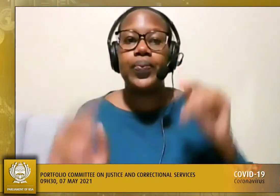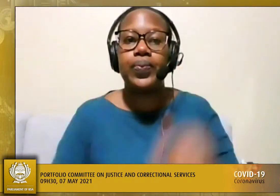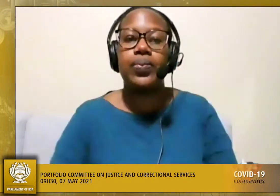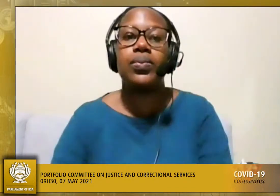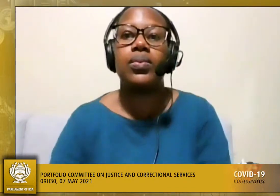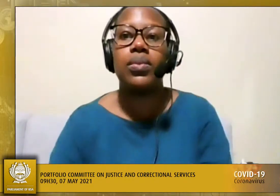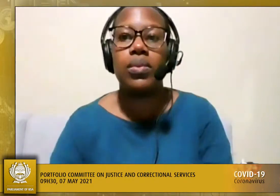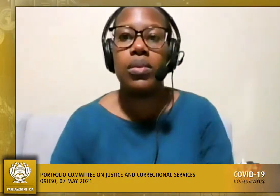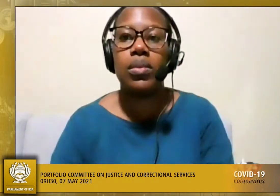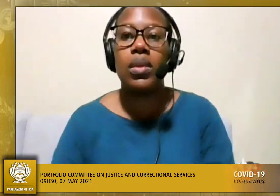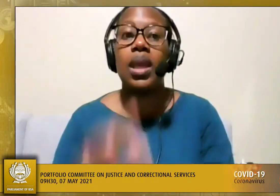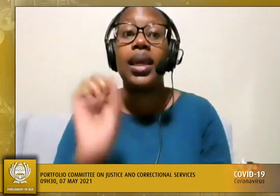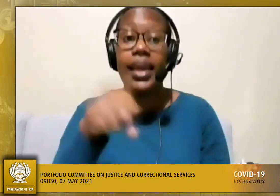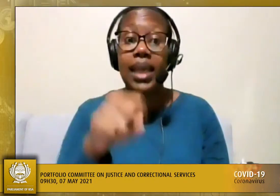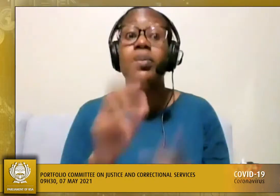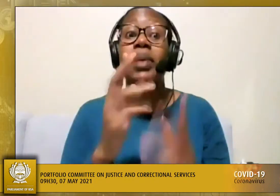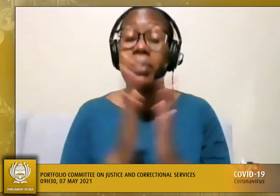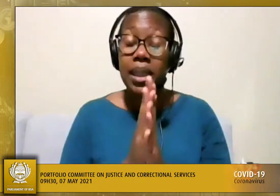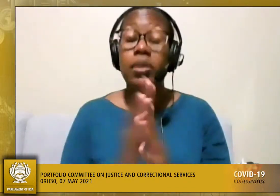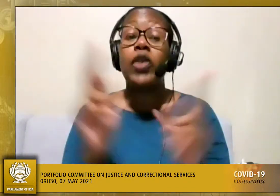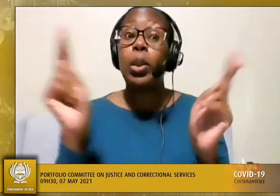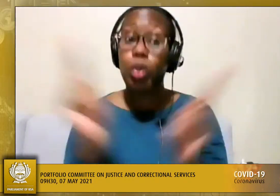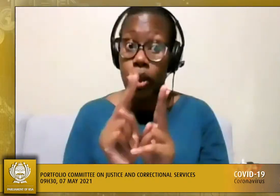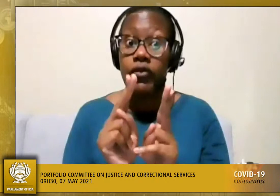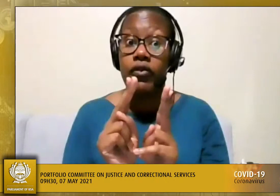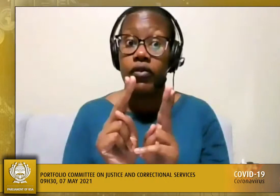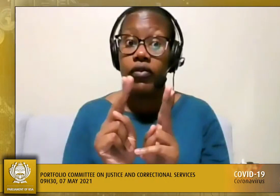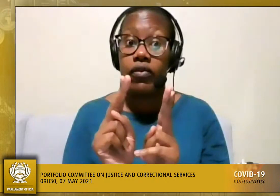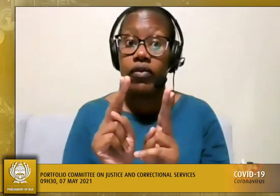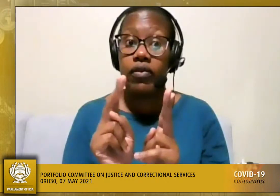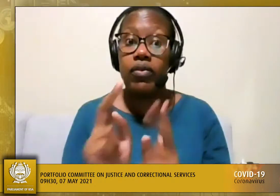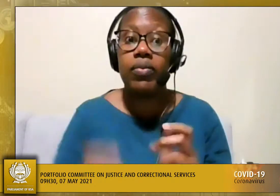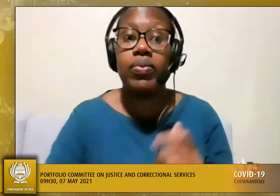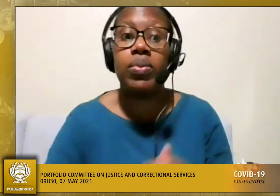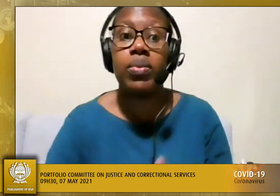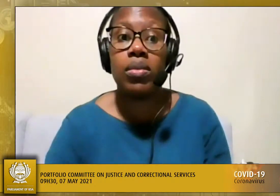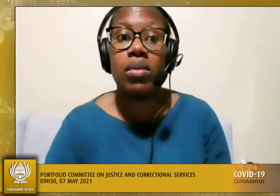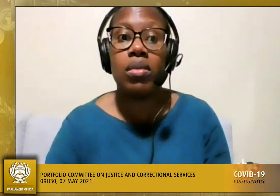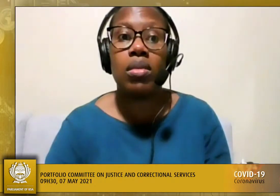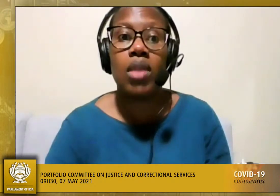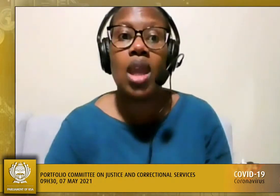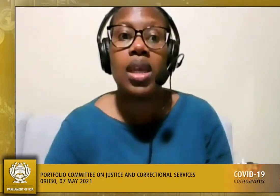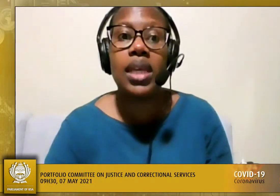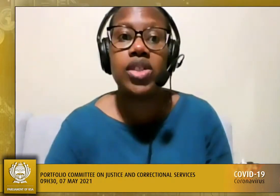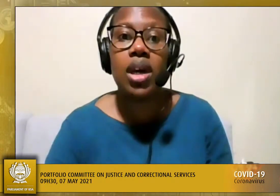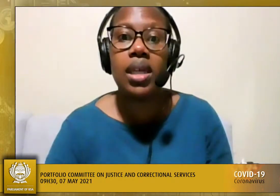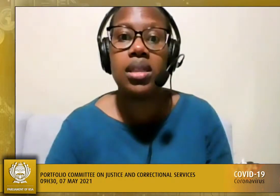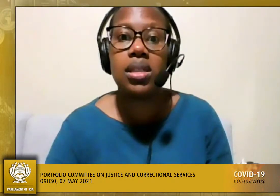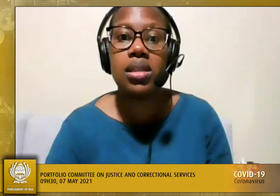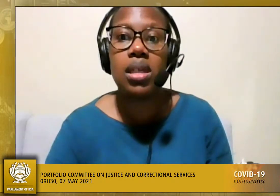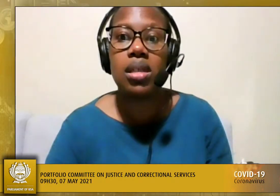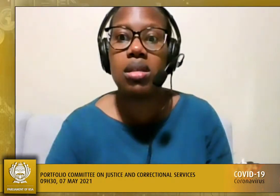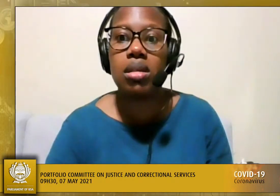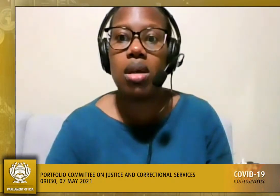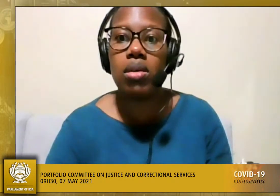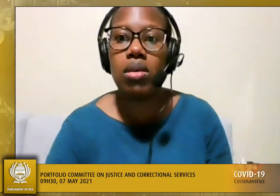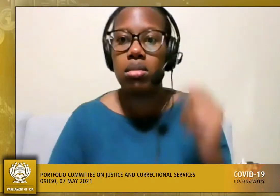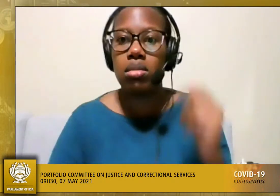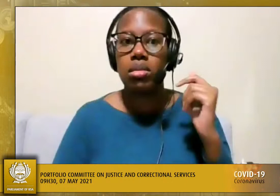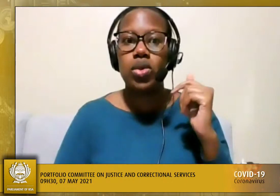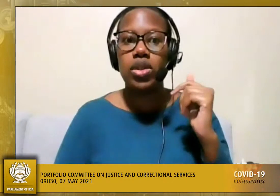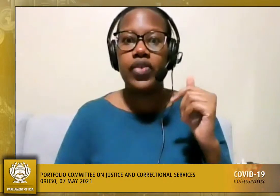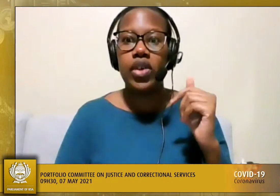let's but please be very brave honorable sword this chart it's it's